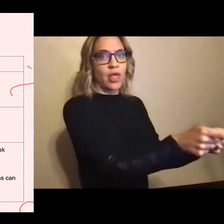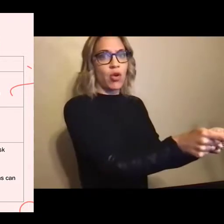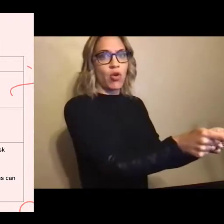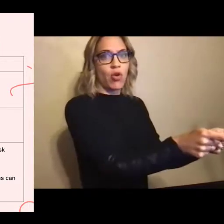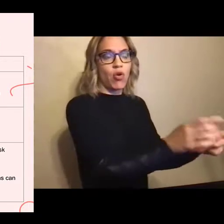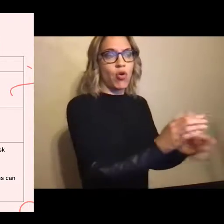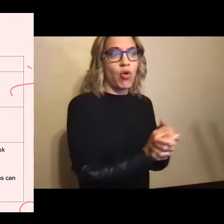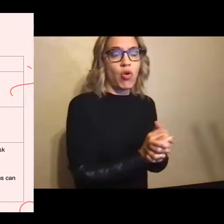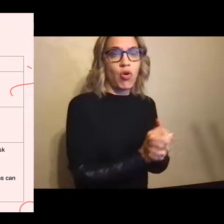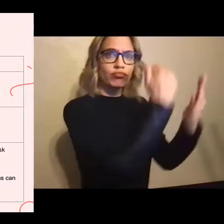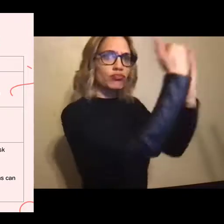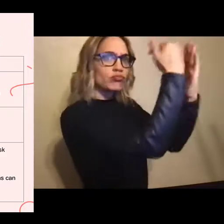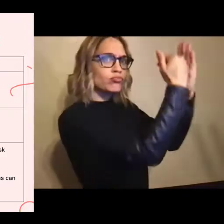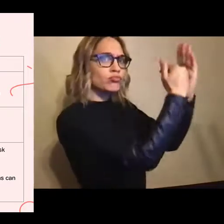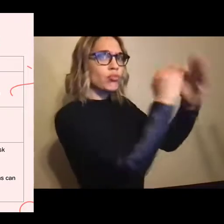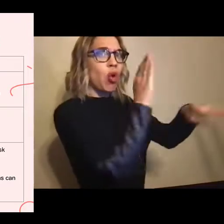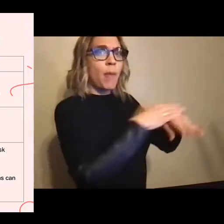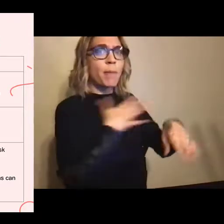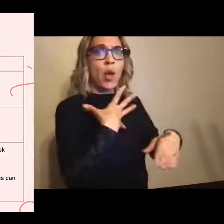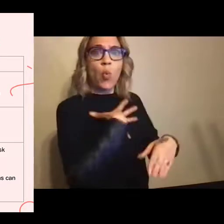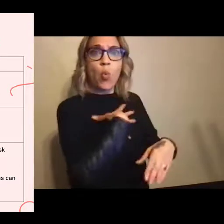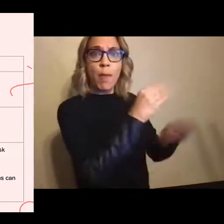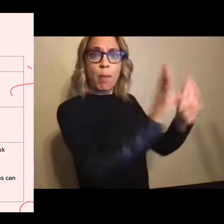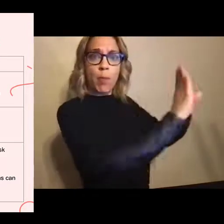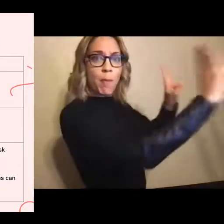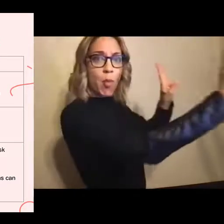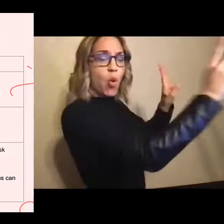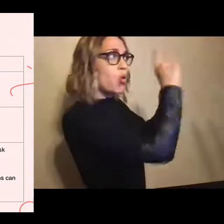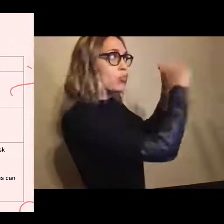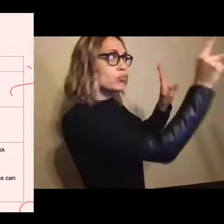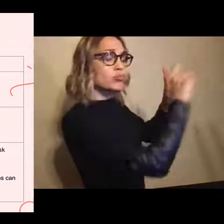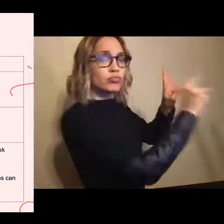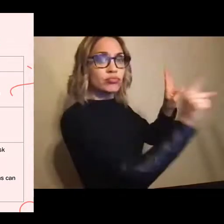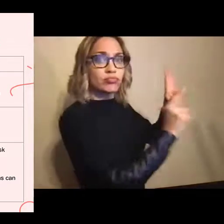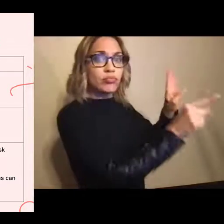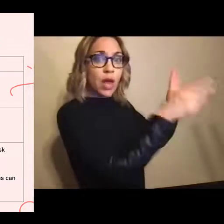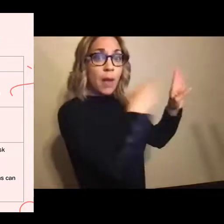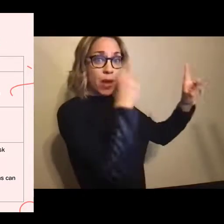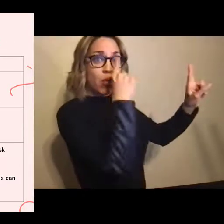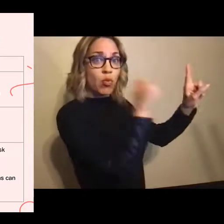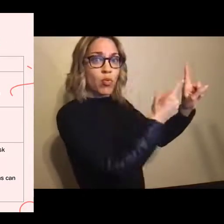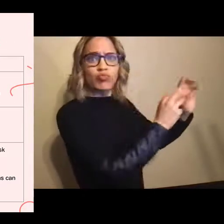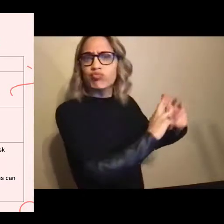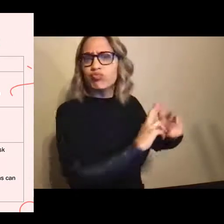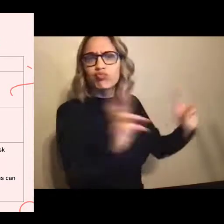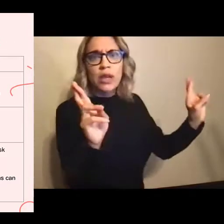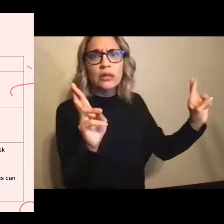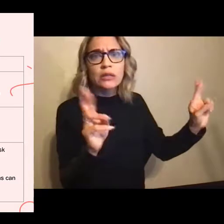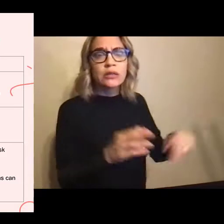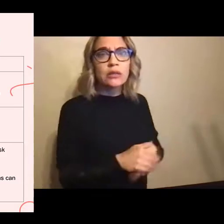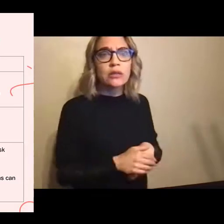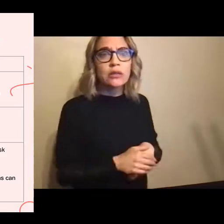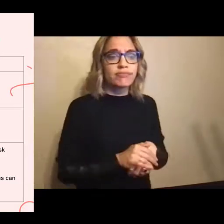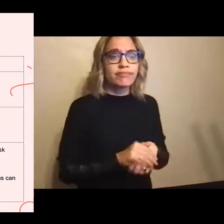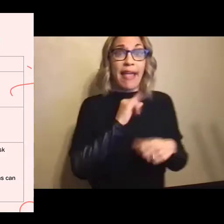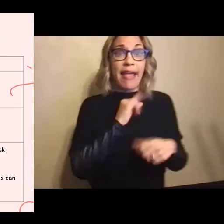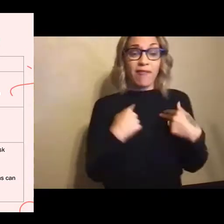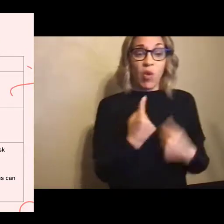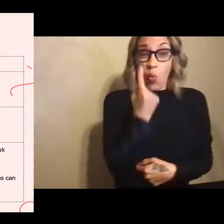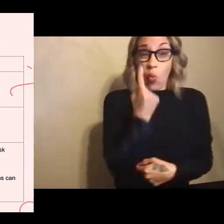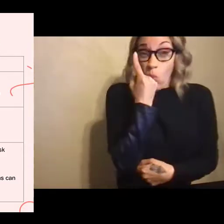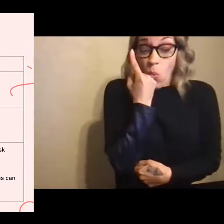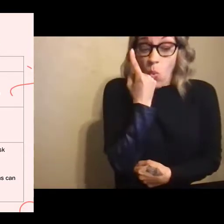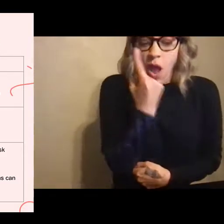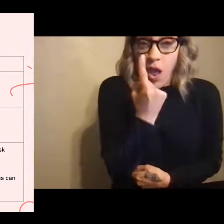going to meet with on the following day. They're right at the top of my list on my whiteboard. All of my goals are listed